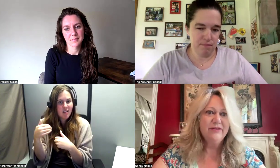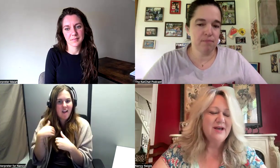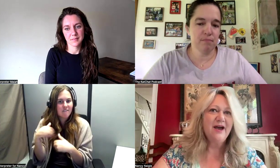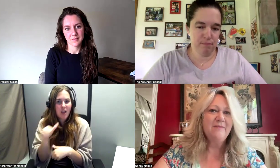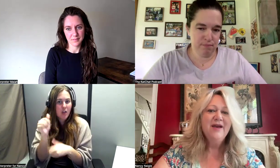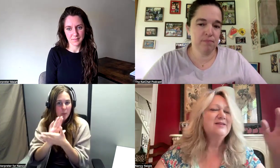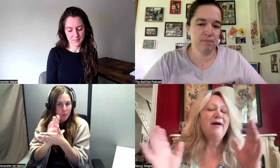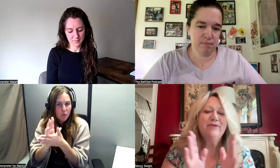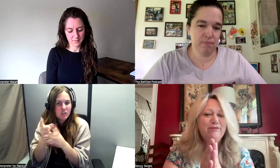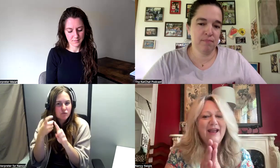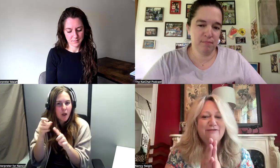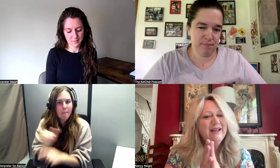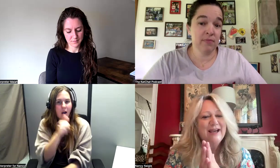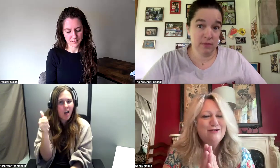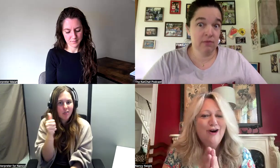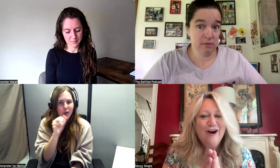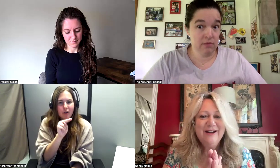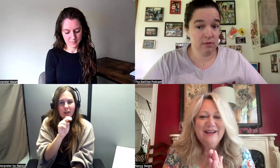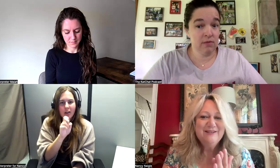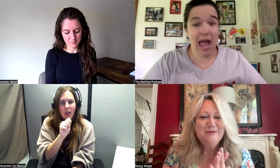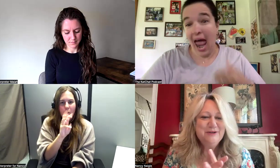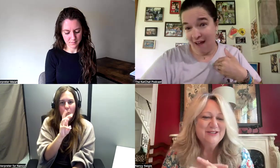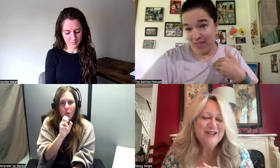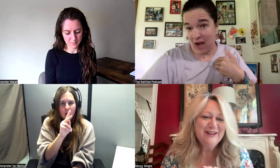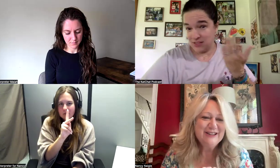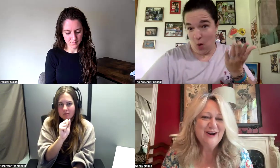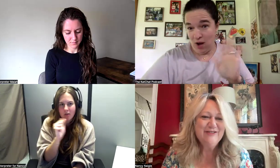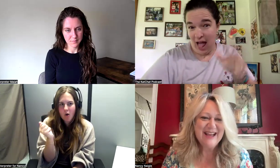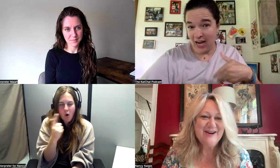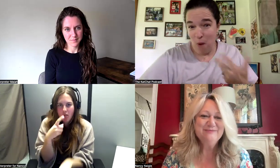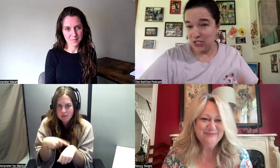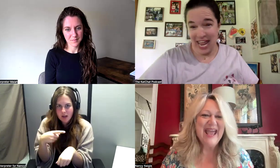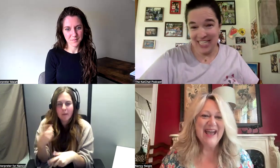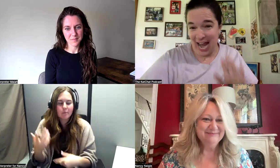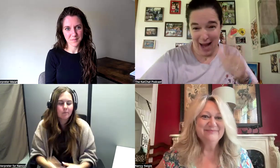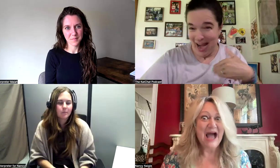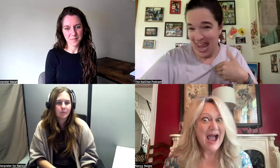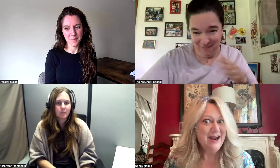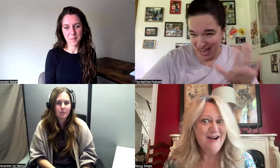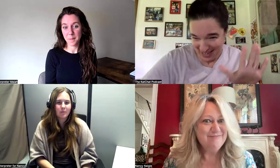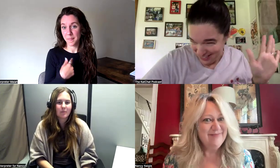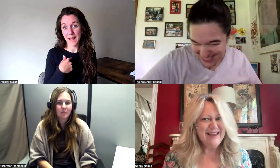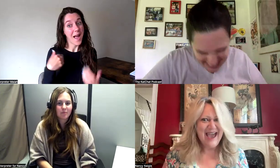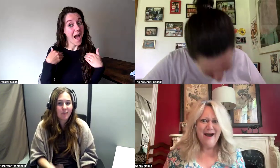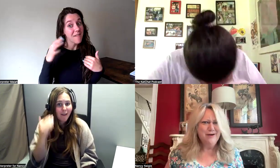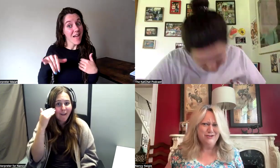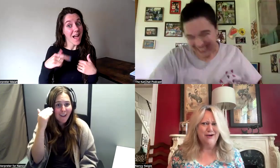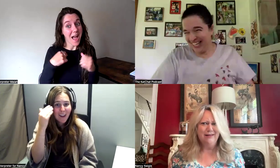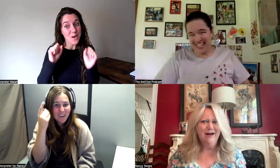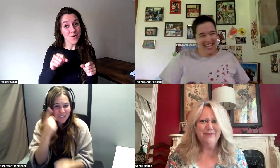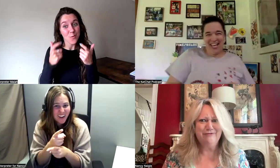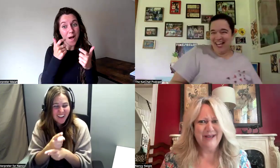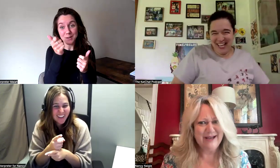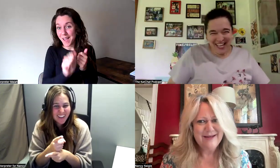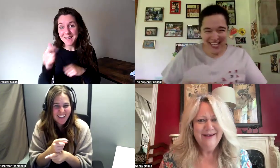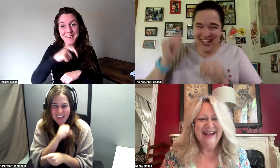networks all the time. So I've been praying really extra hard that they'll pull I the have Shell. that, so I can watch it anytime. I I have know. that. I